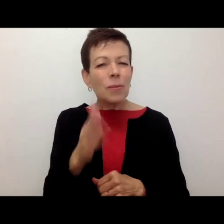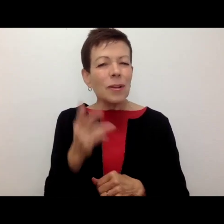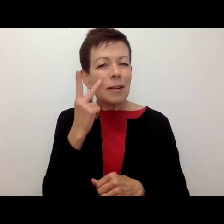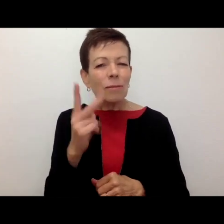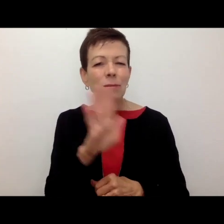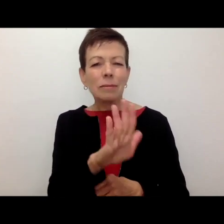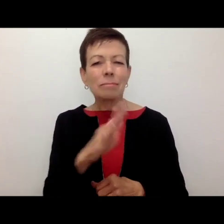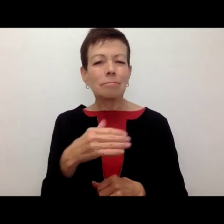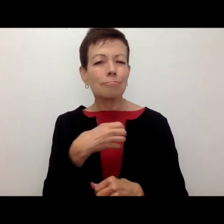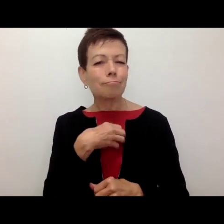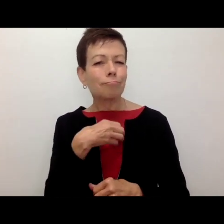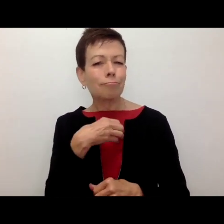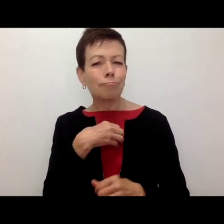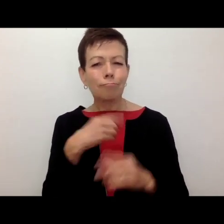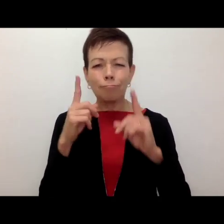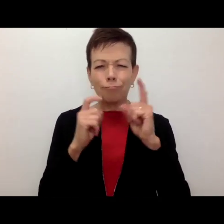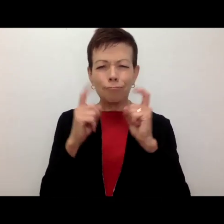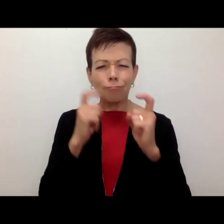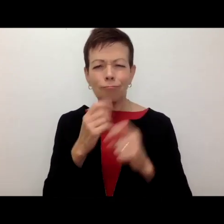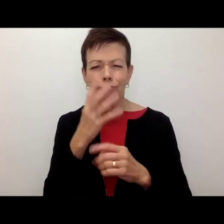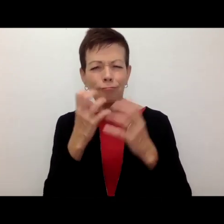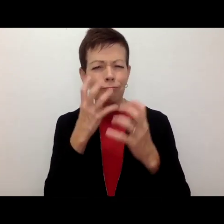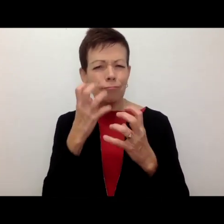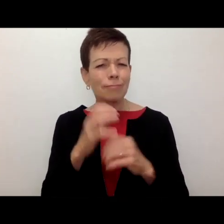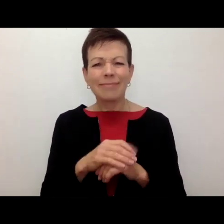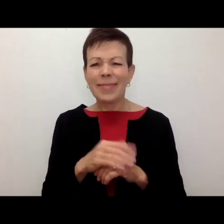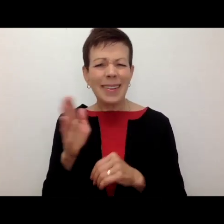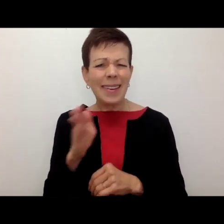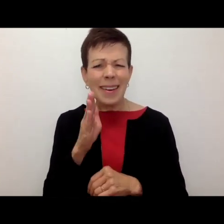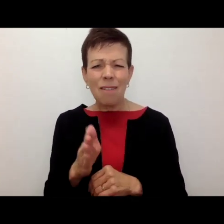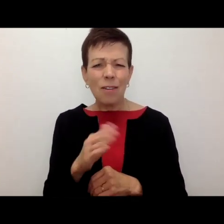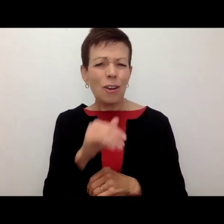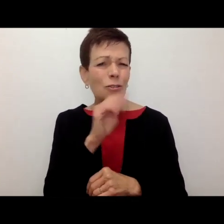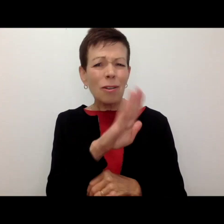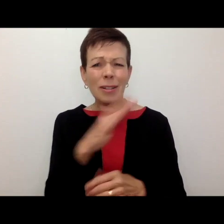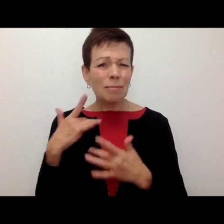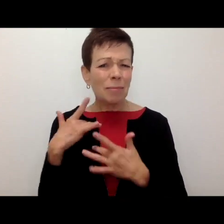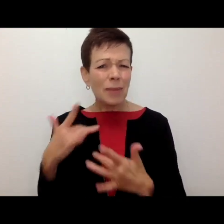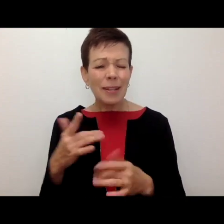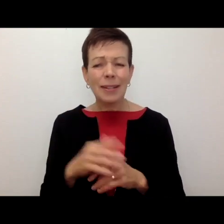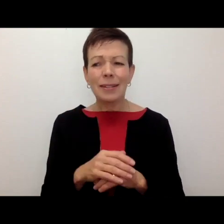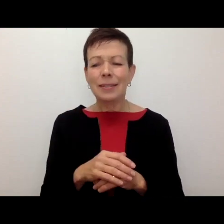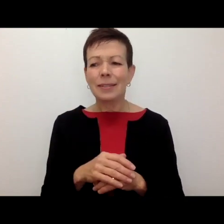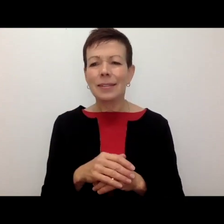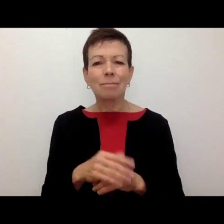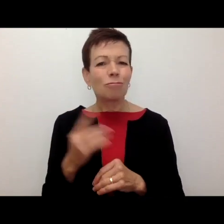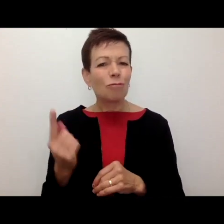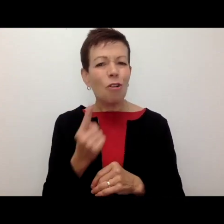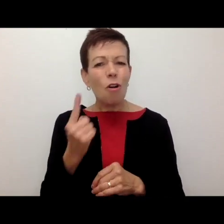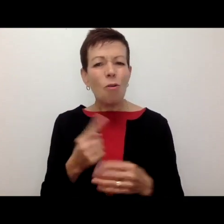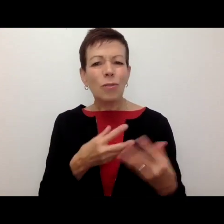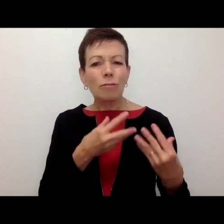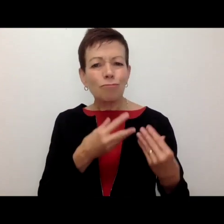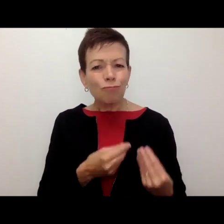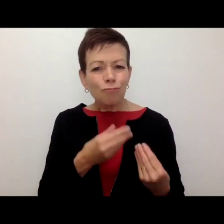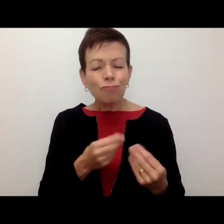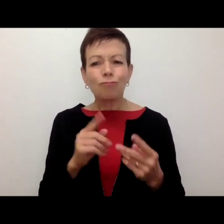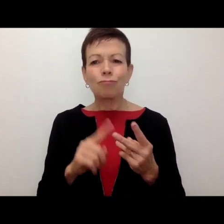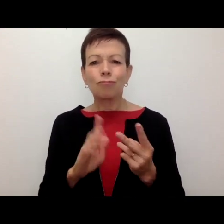us, we were struck by, we never saw him lose his temper. We never saw him grumpy. We never saw him complain. He